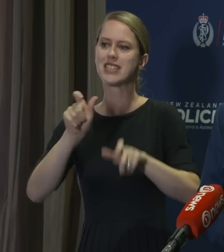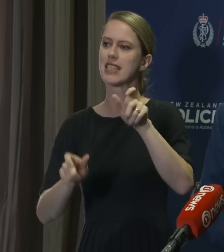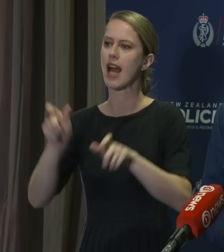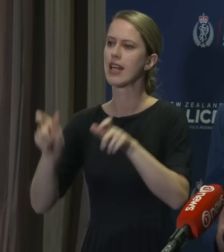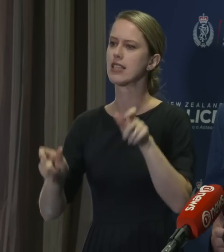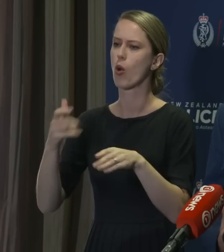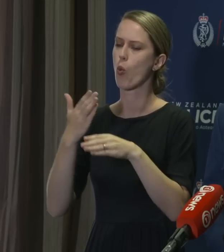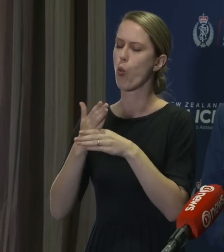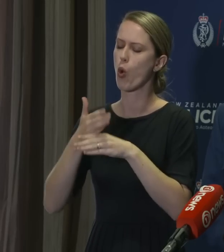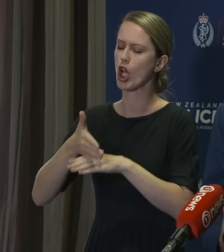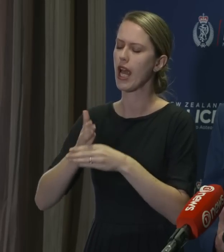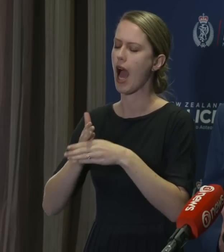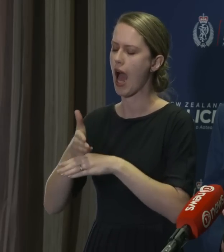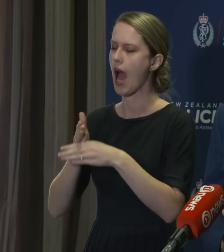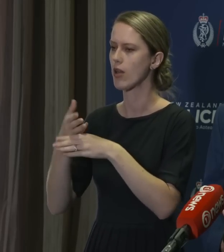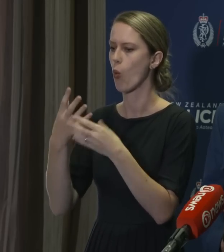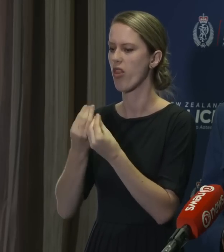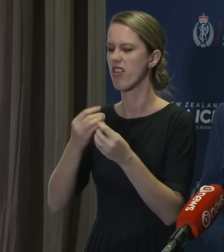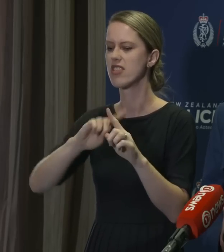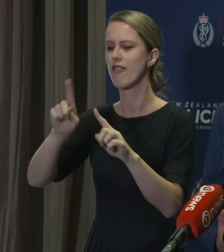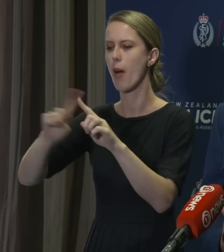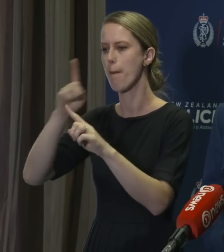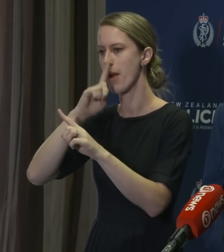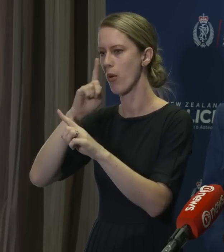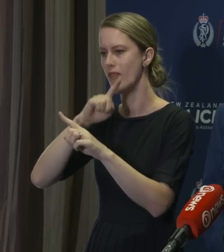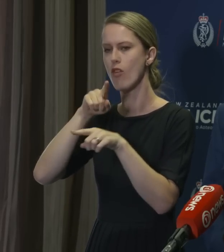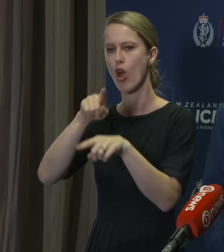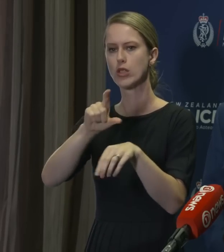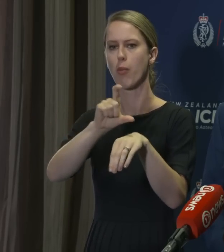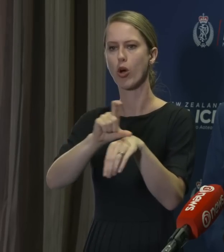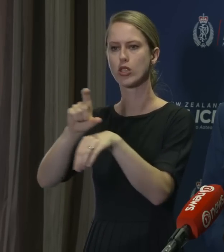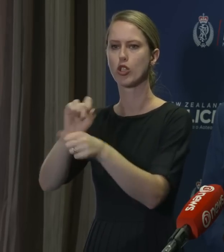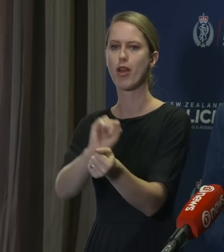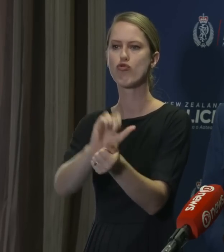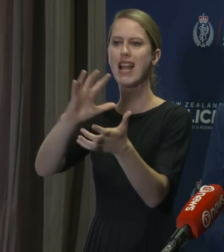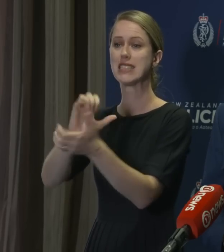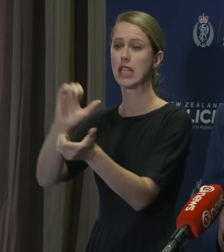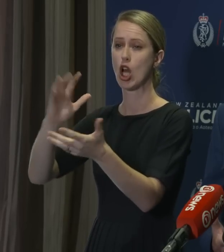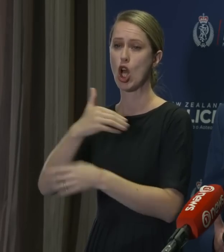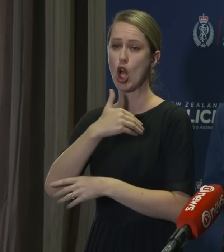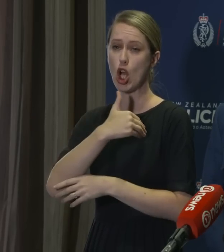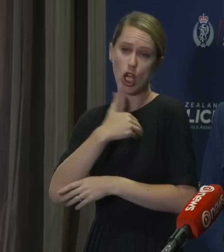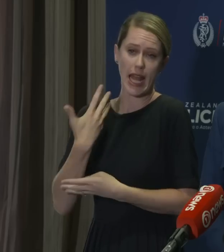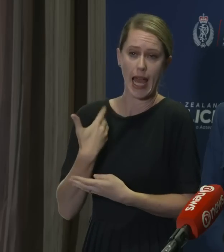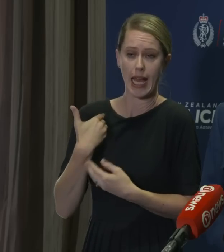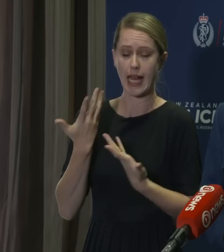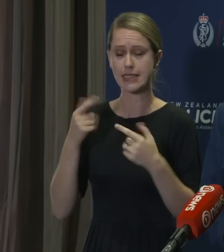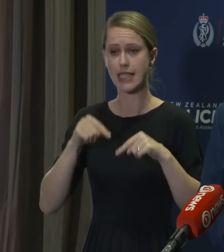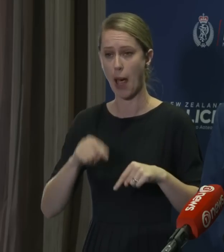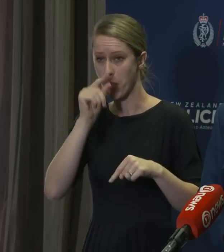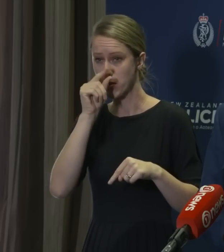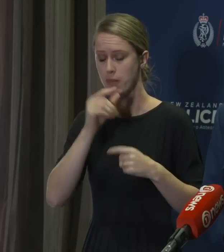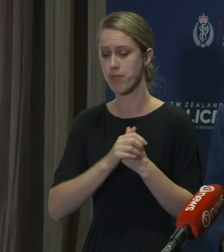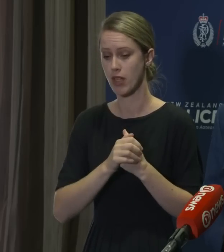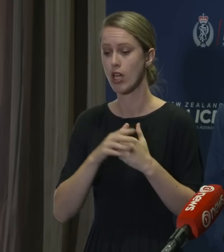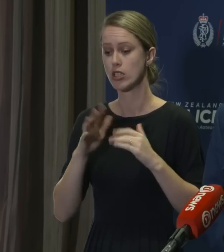are working very hard with a number of people to release those mosques as early as today. So not only